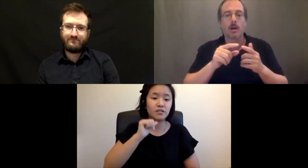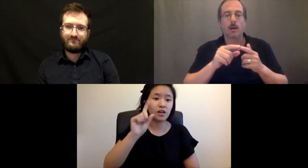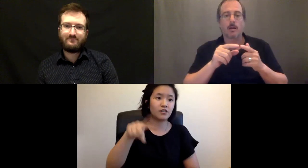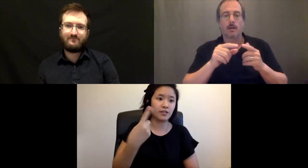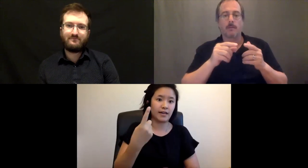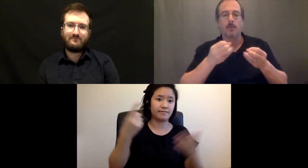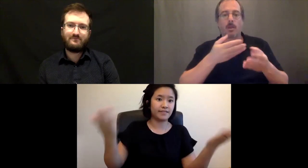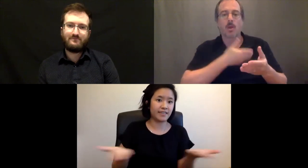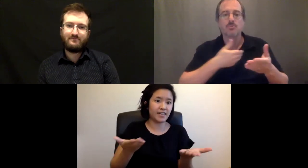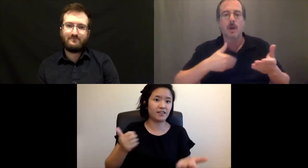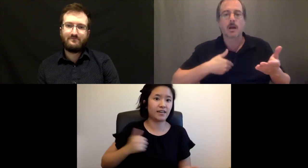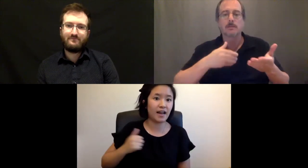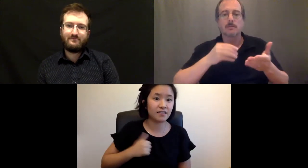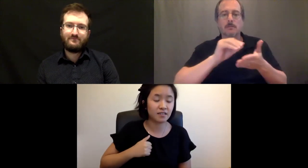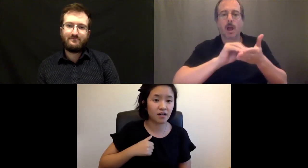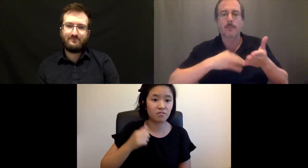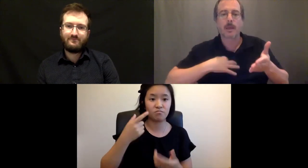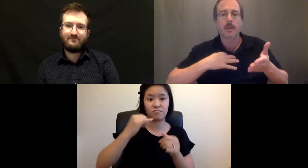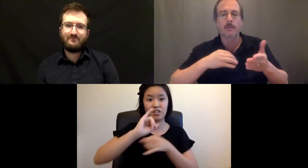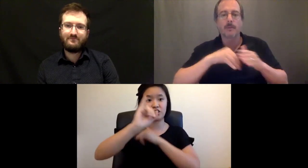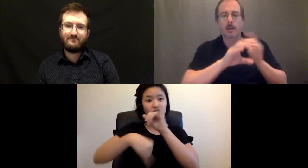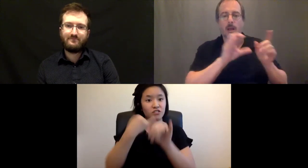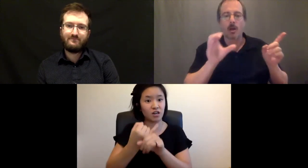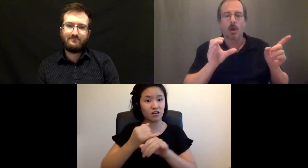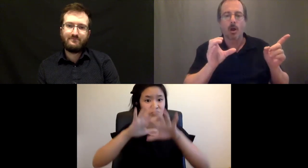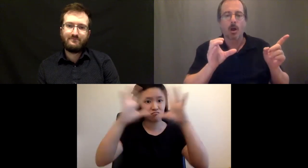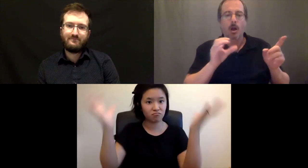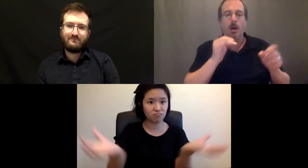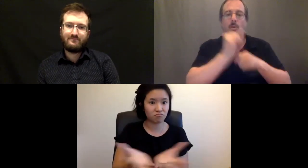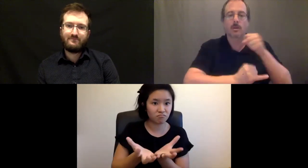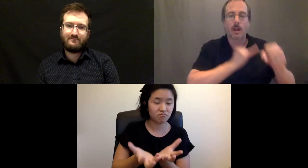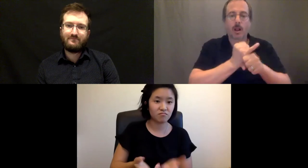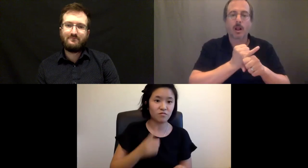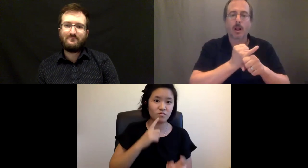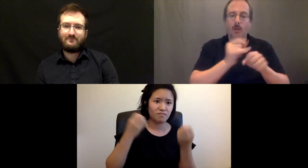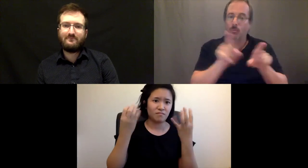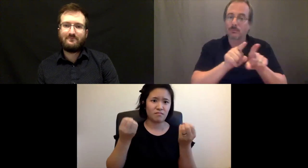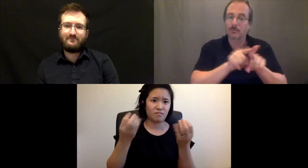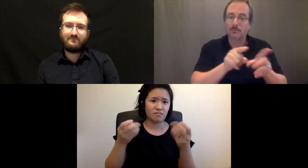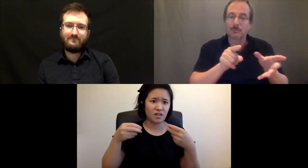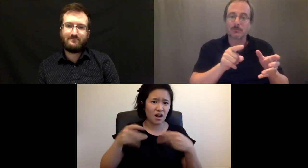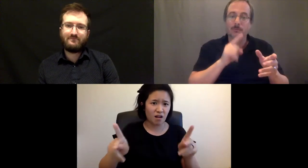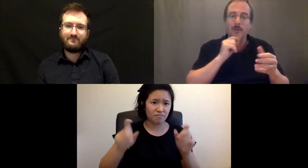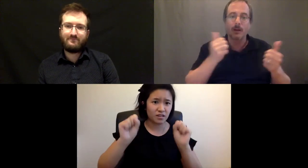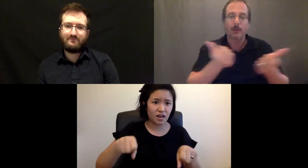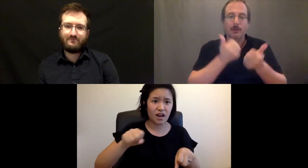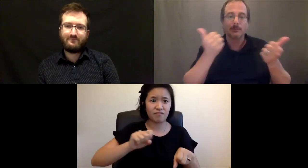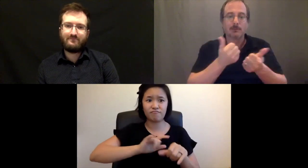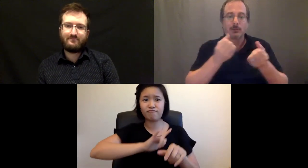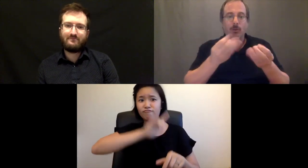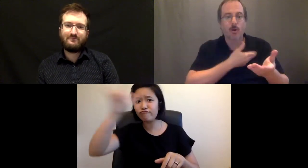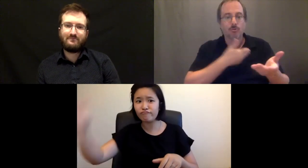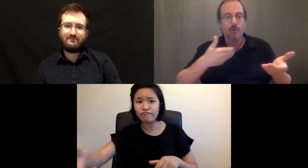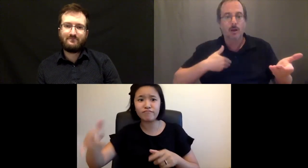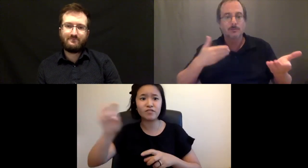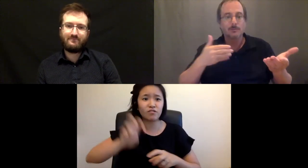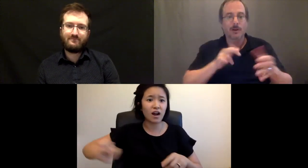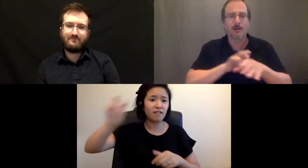You can search for volunteer opportunities, and not just in Canada, but you can have international opportunities. You